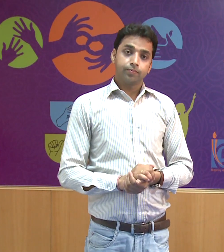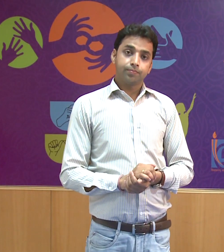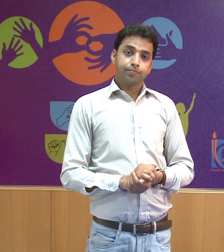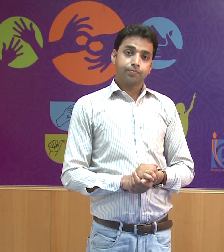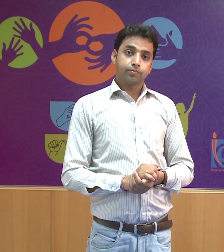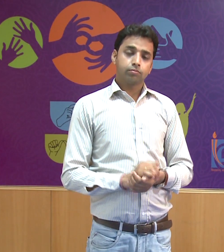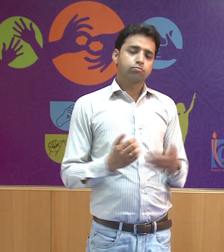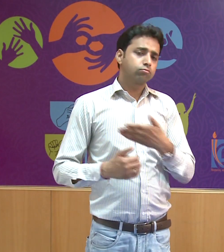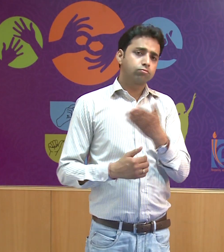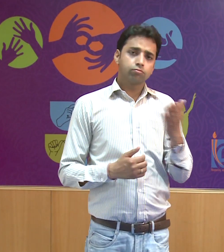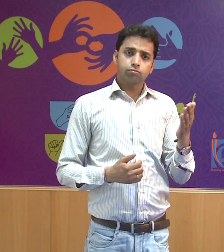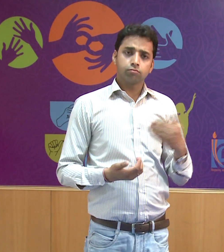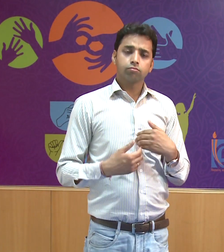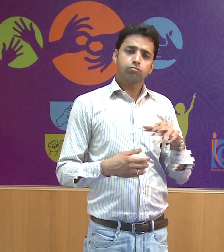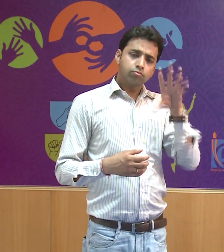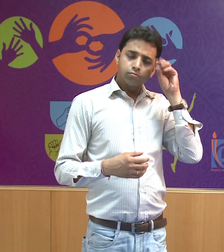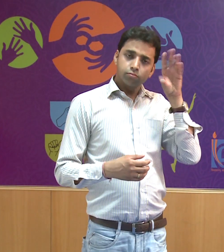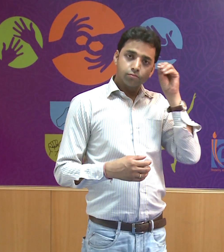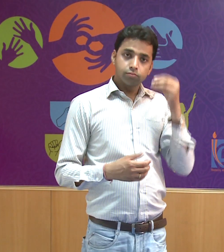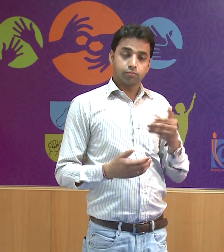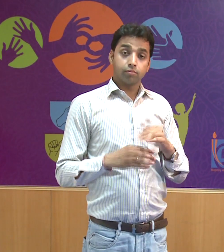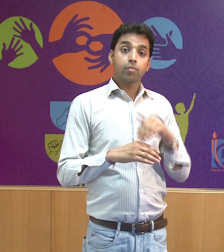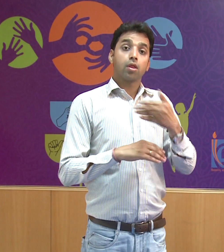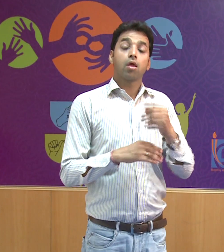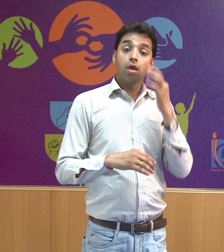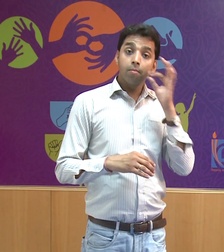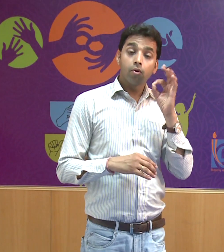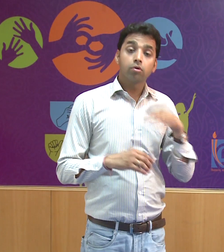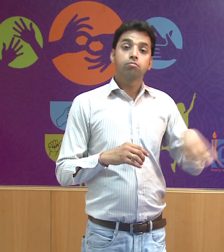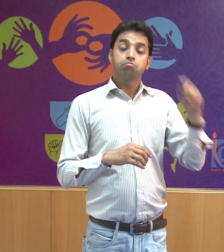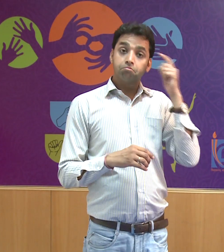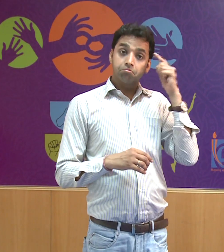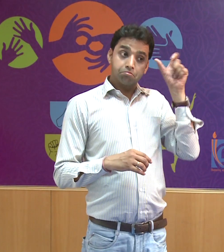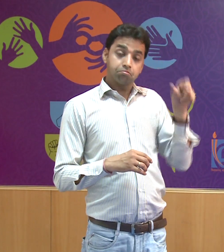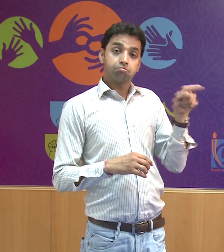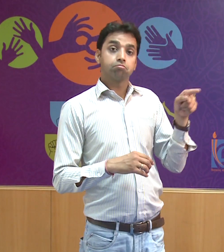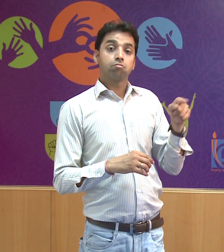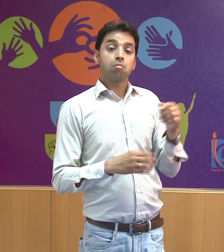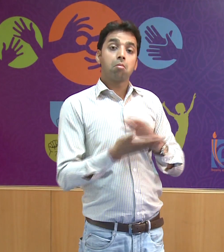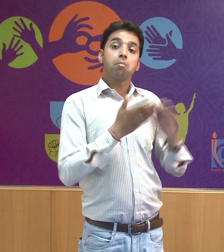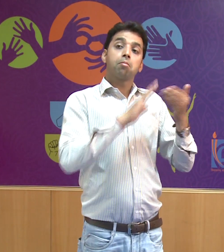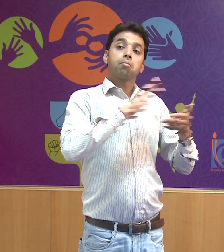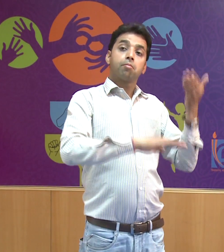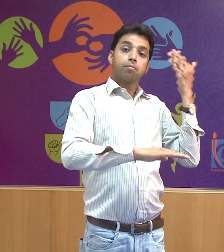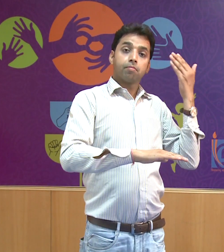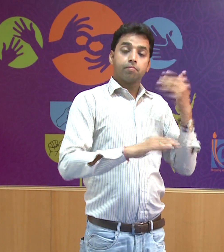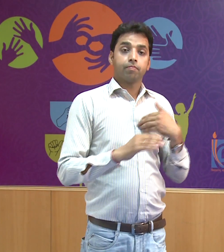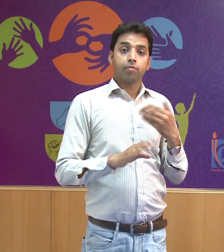We also learnt about the important scholars and historians from the period